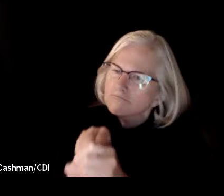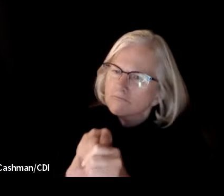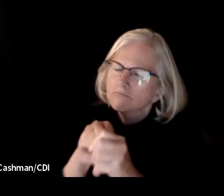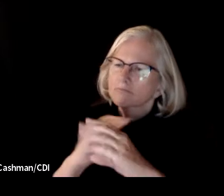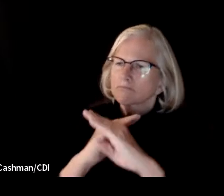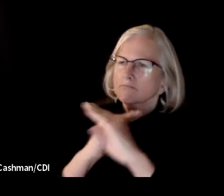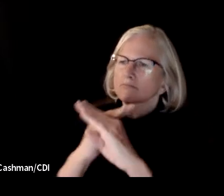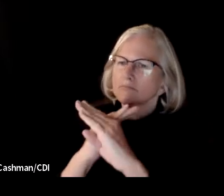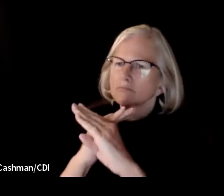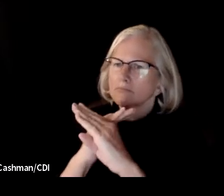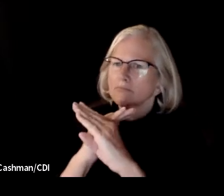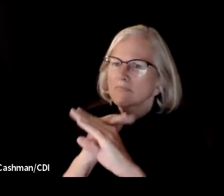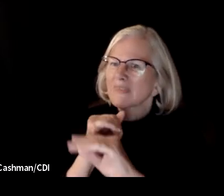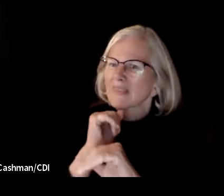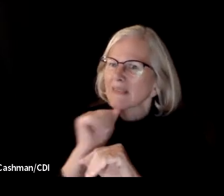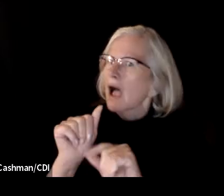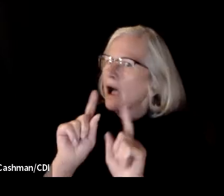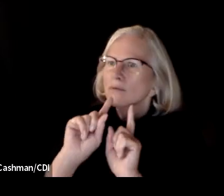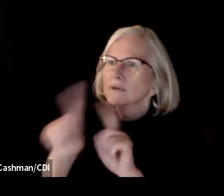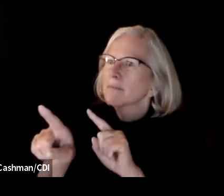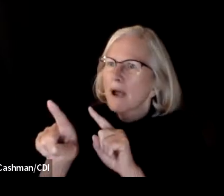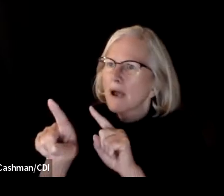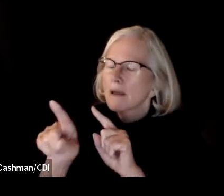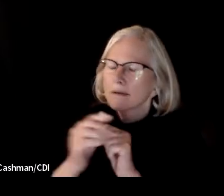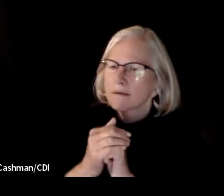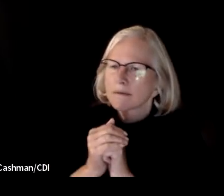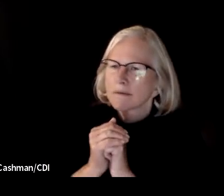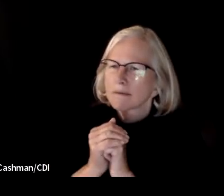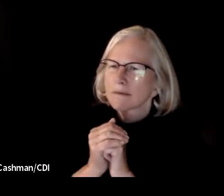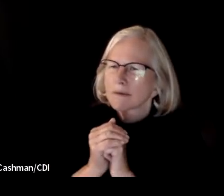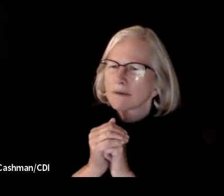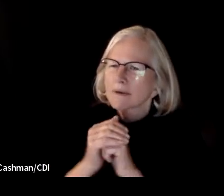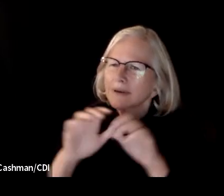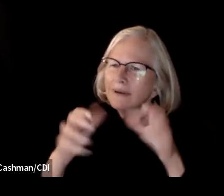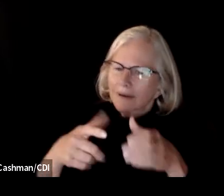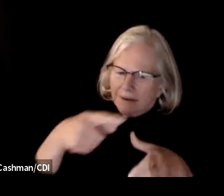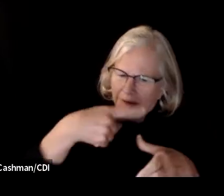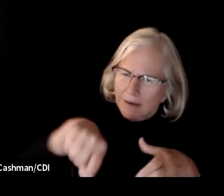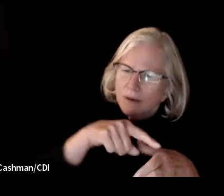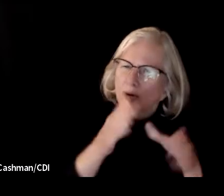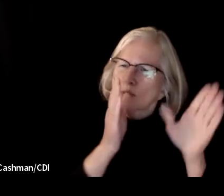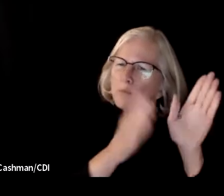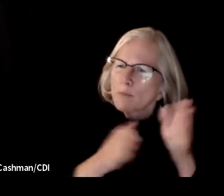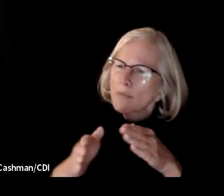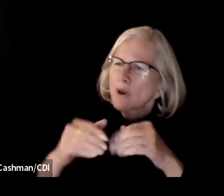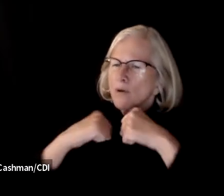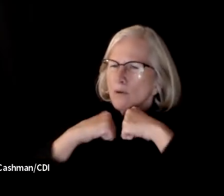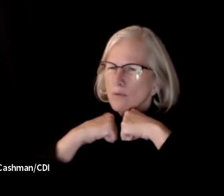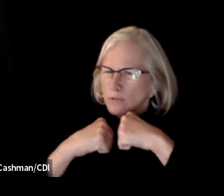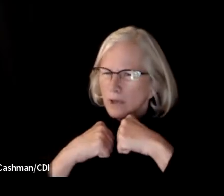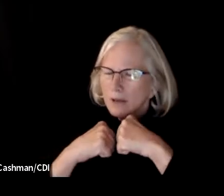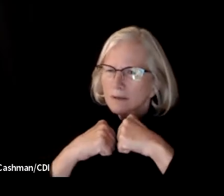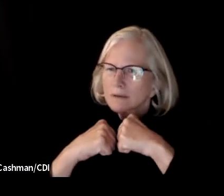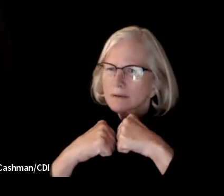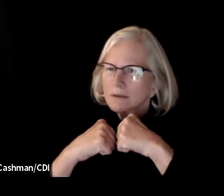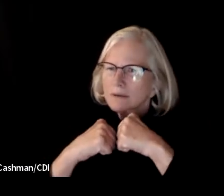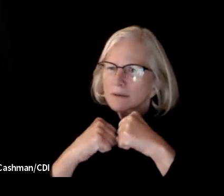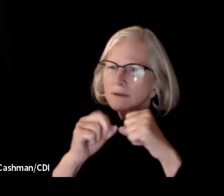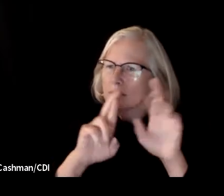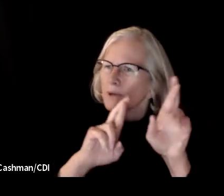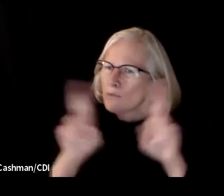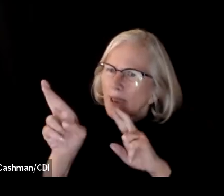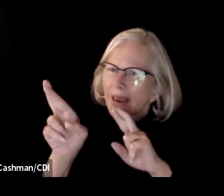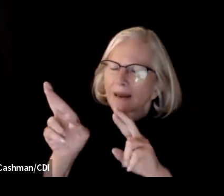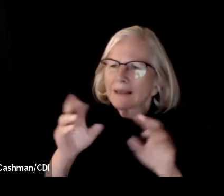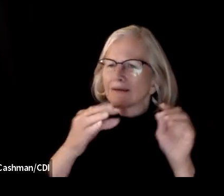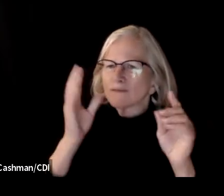including students, teachers, and staff who are not fully vaccinated or who have certain medical conditions, especially in